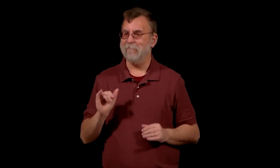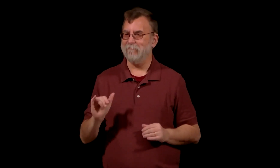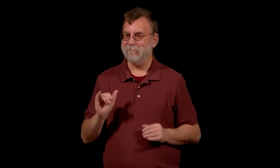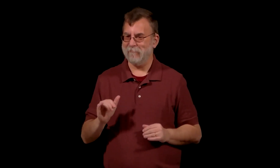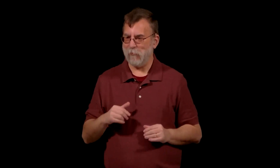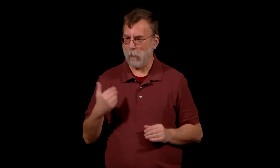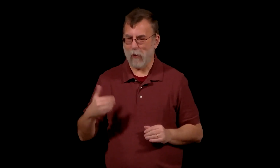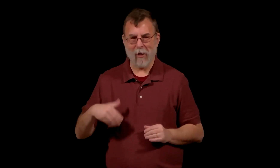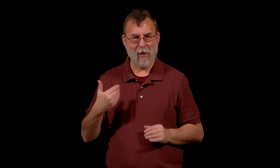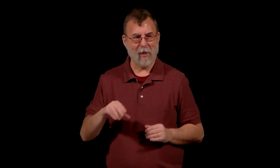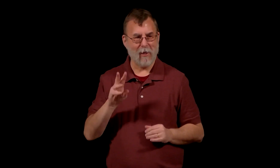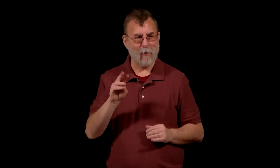back away.